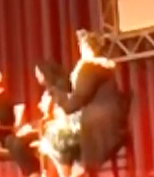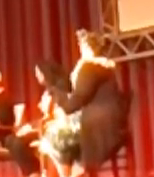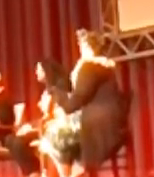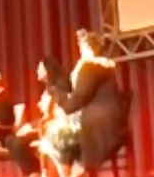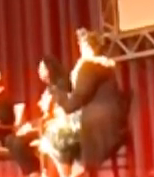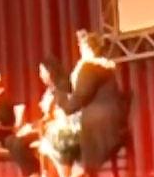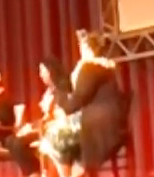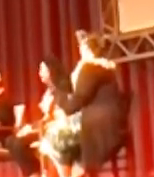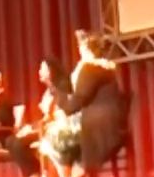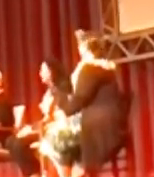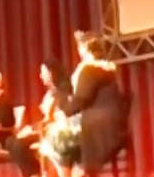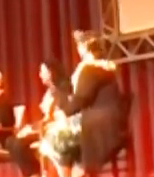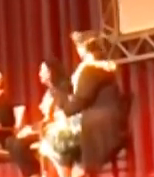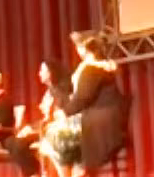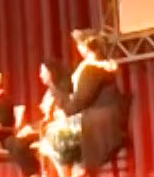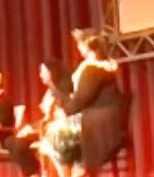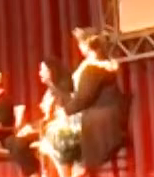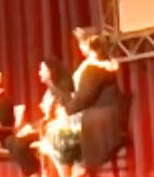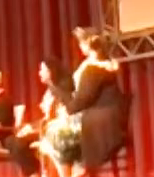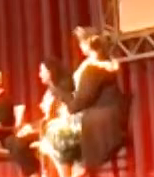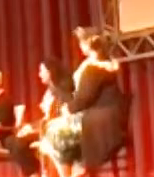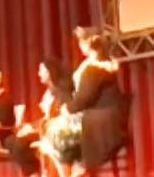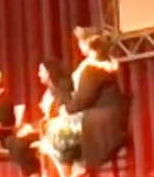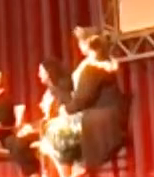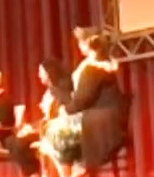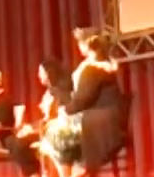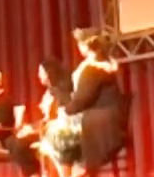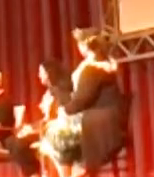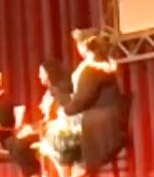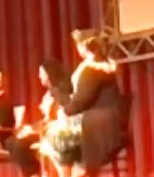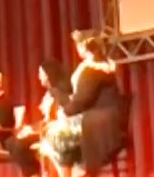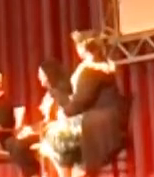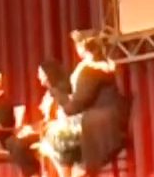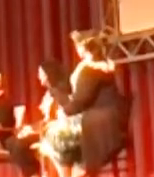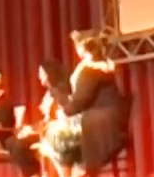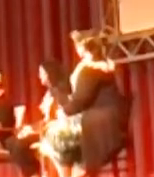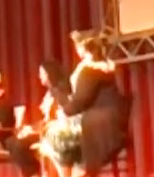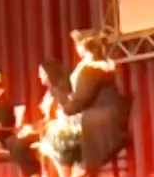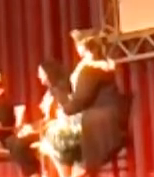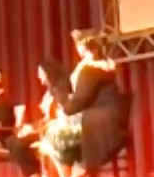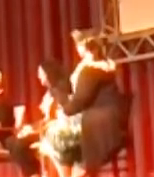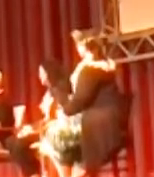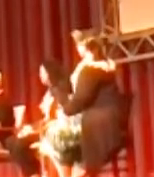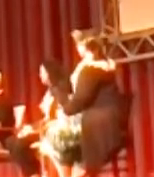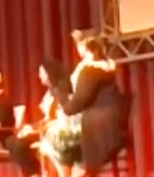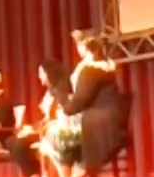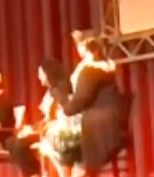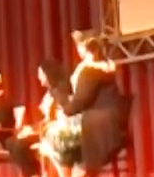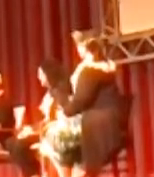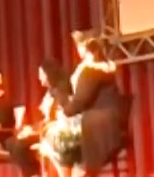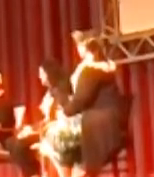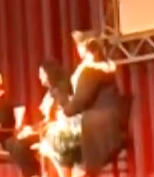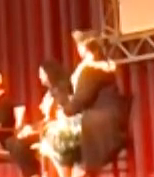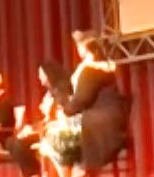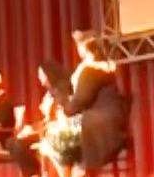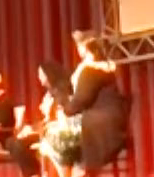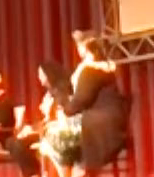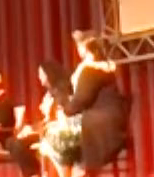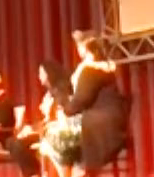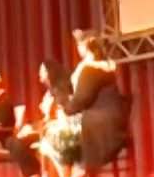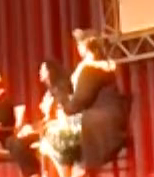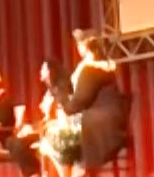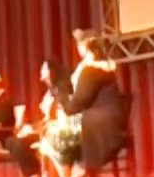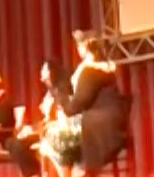cleaner, you know, and yet somehow the whole nine of us either go to tertiary education or to their own